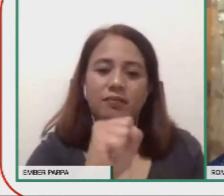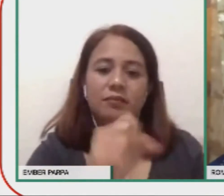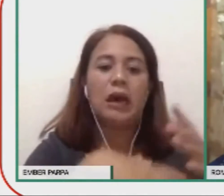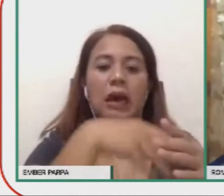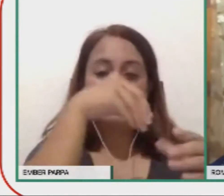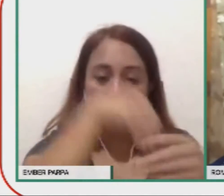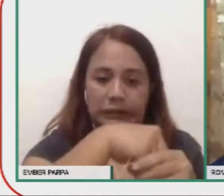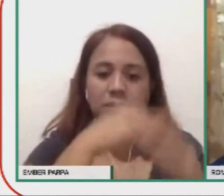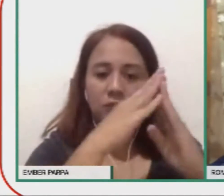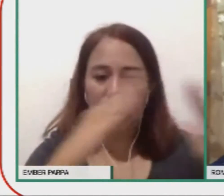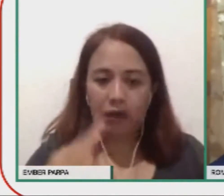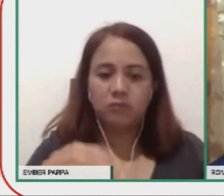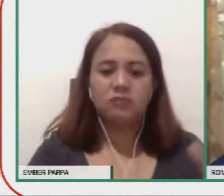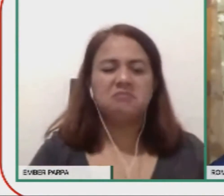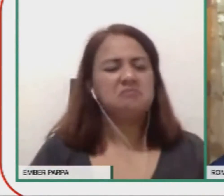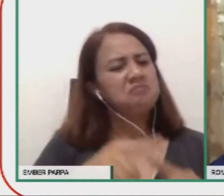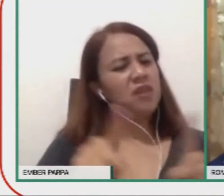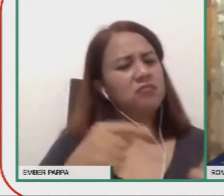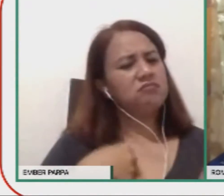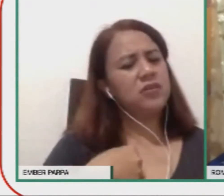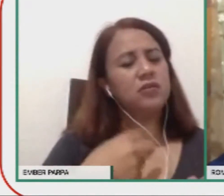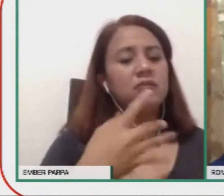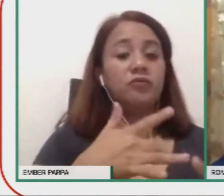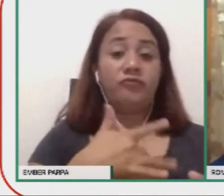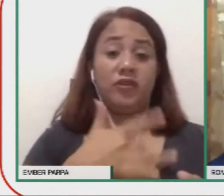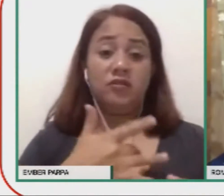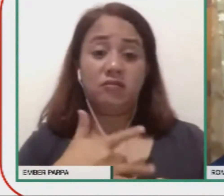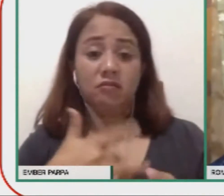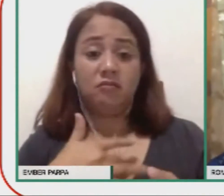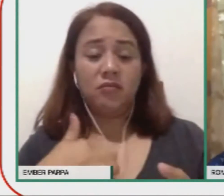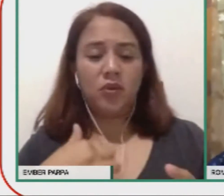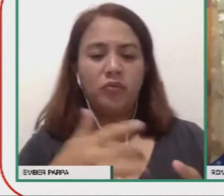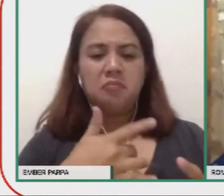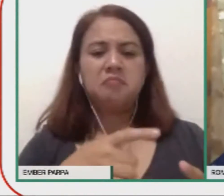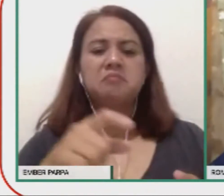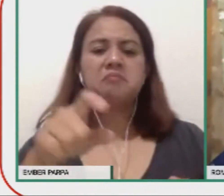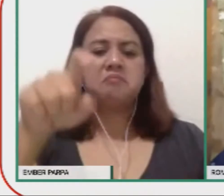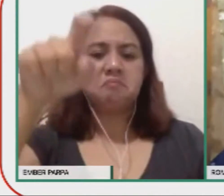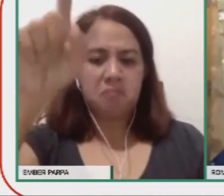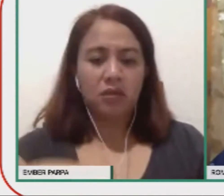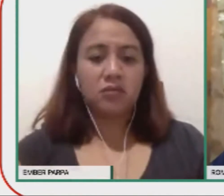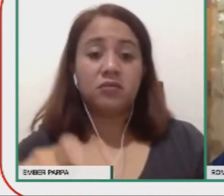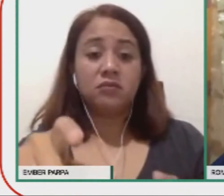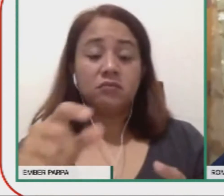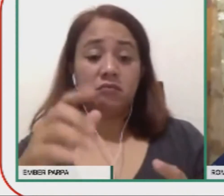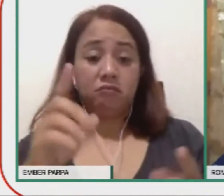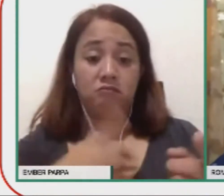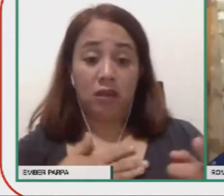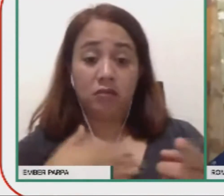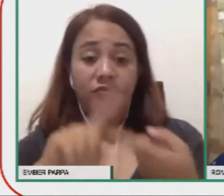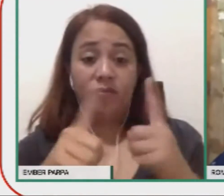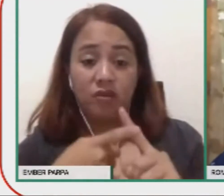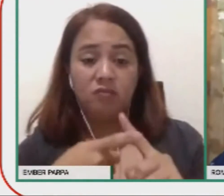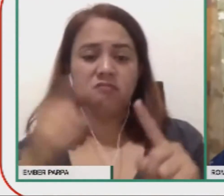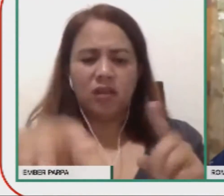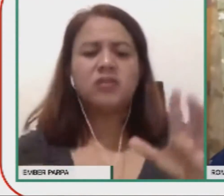But I felt he should, go out of his